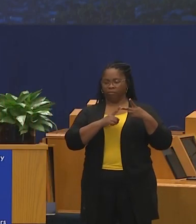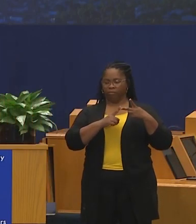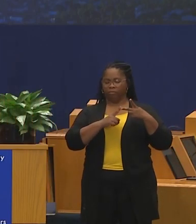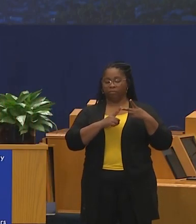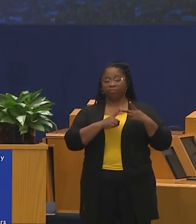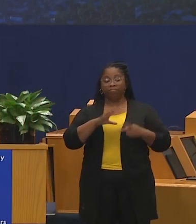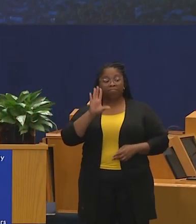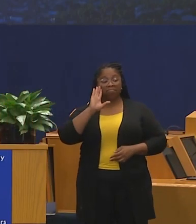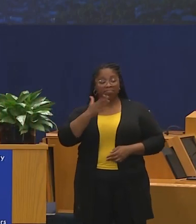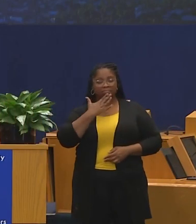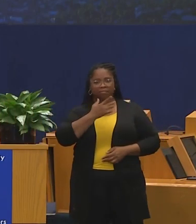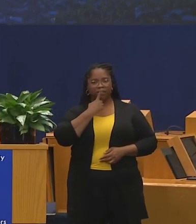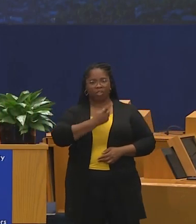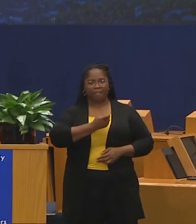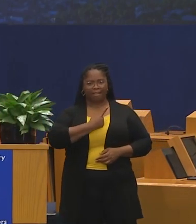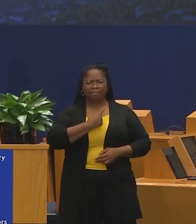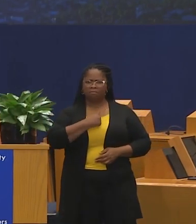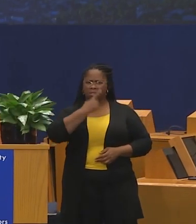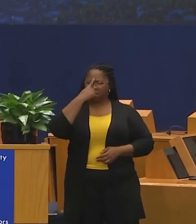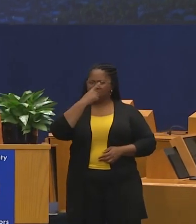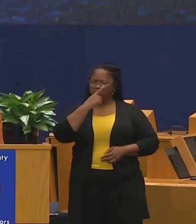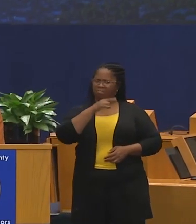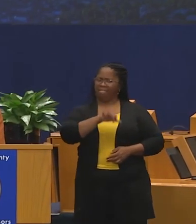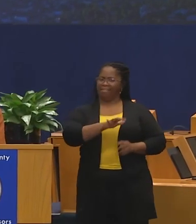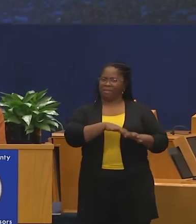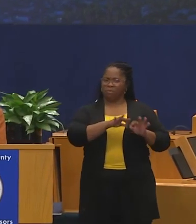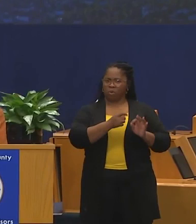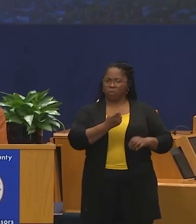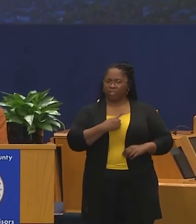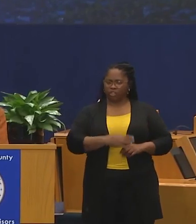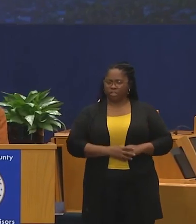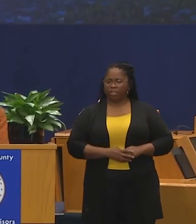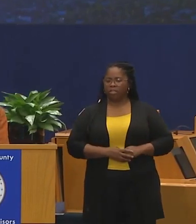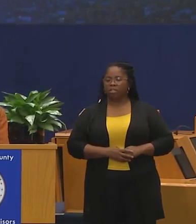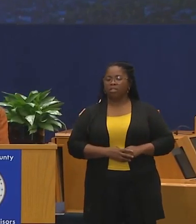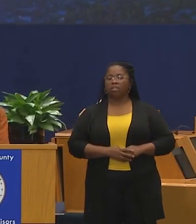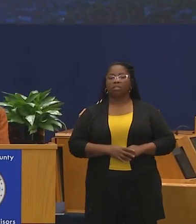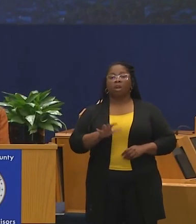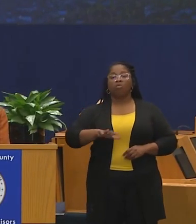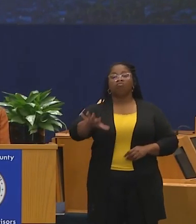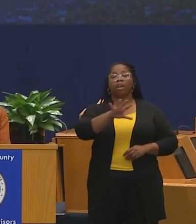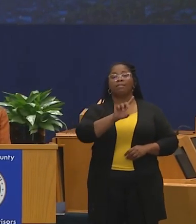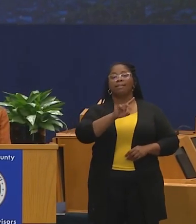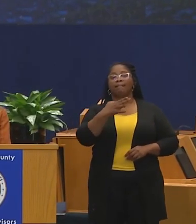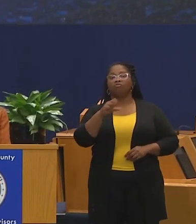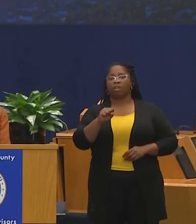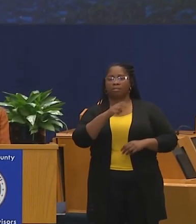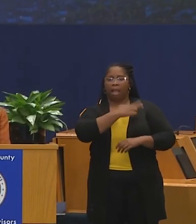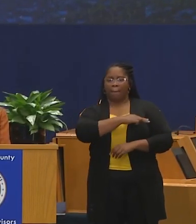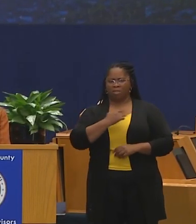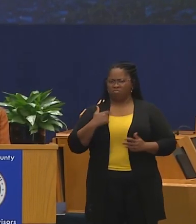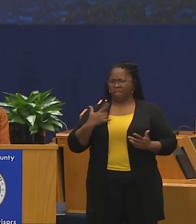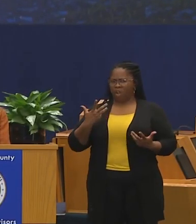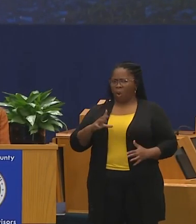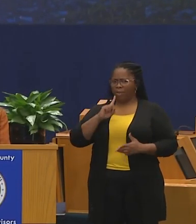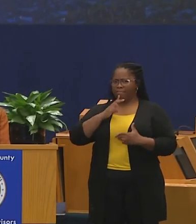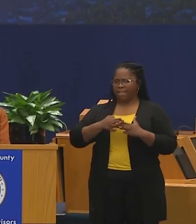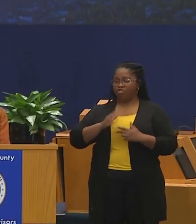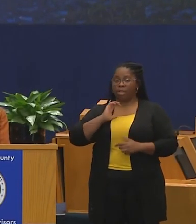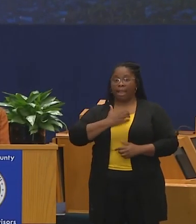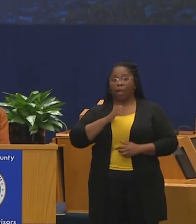Hi, thank you for the question. I think it's an important one. Across the DHS hospitals, as I've mentioned before, our ED